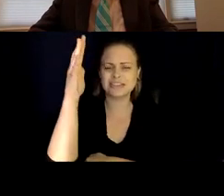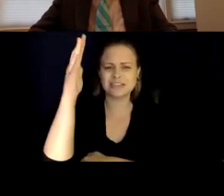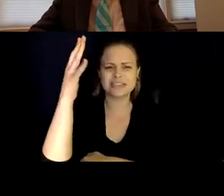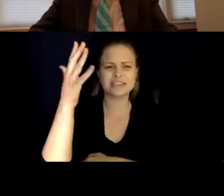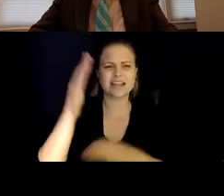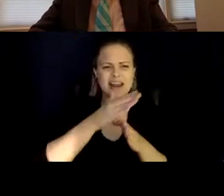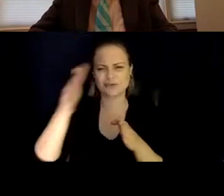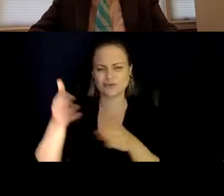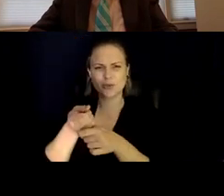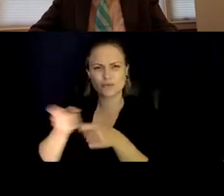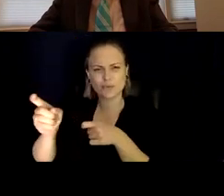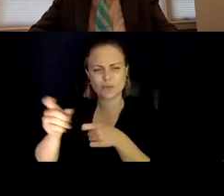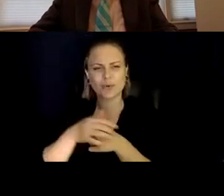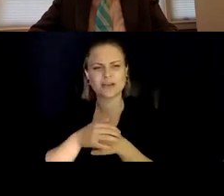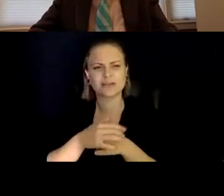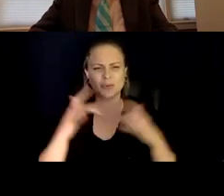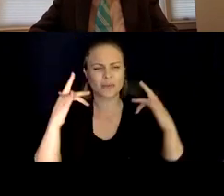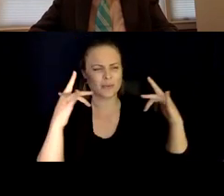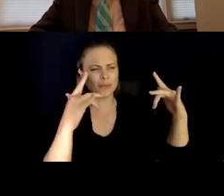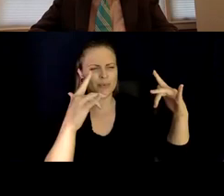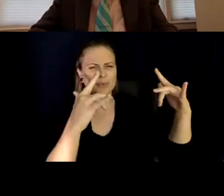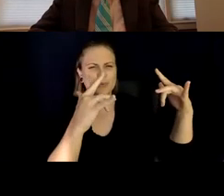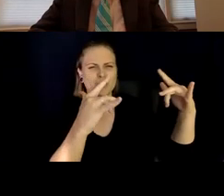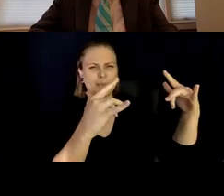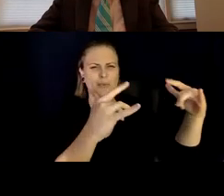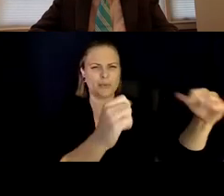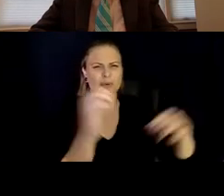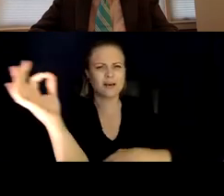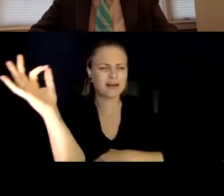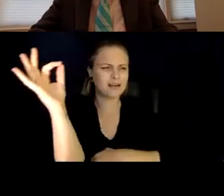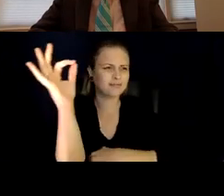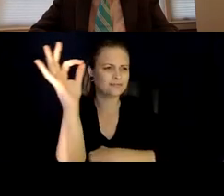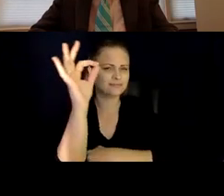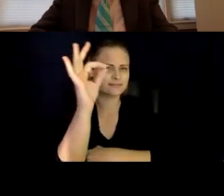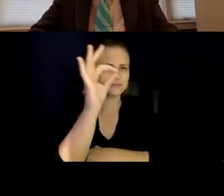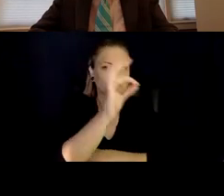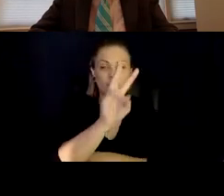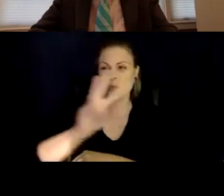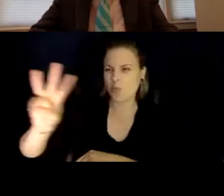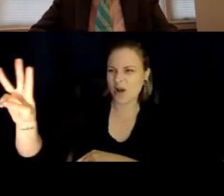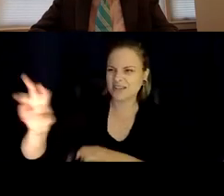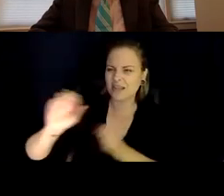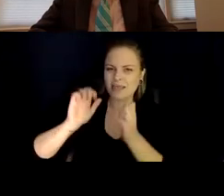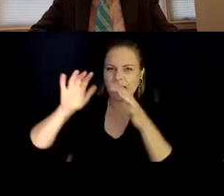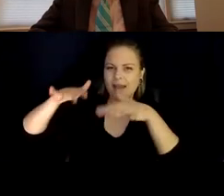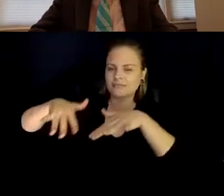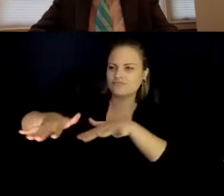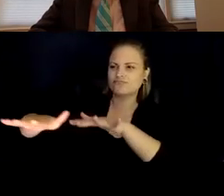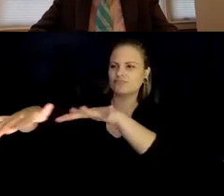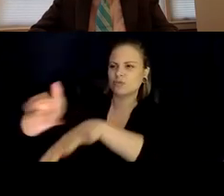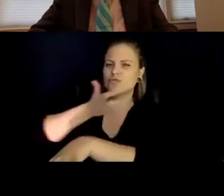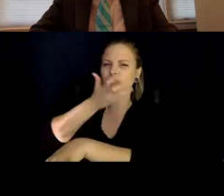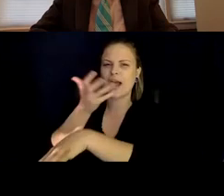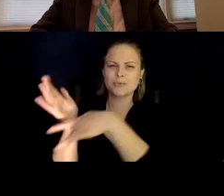moorland resonates with the midday timelessness. To the west, the land undulates in a series of flowing grassy